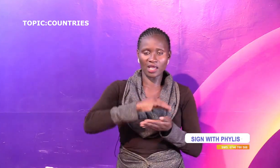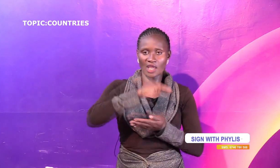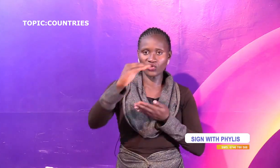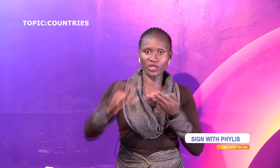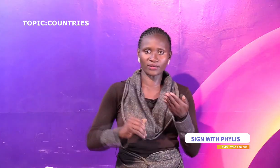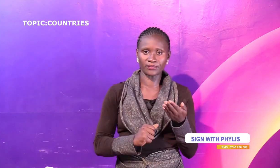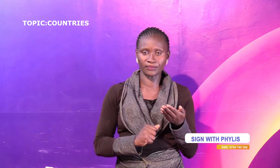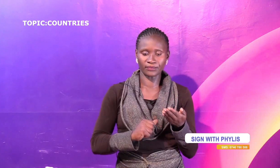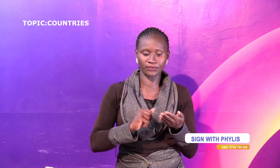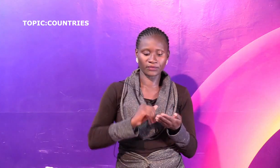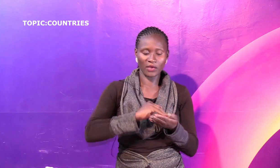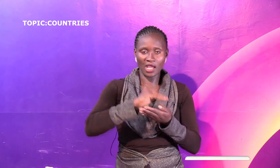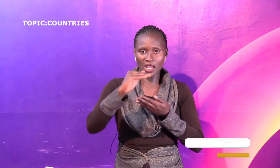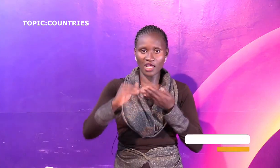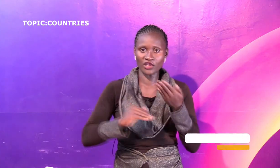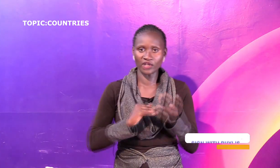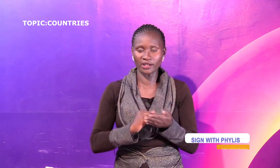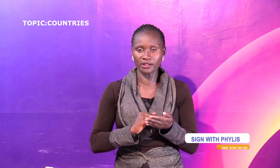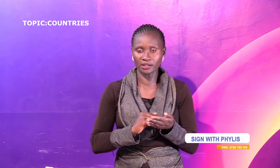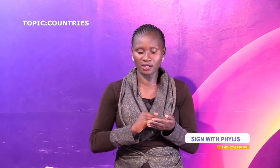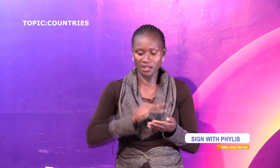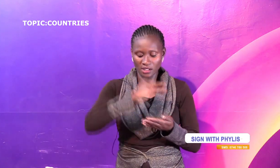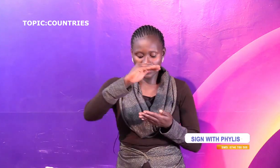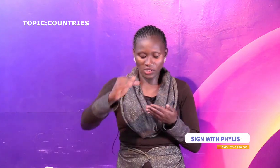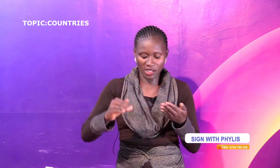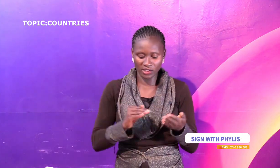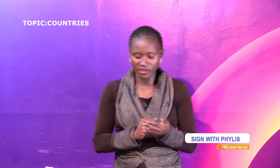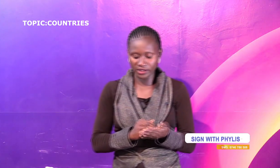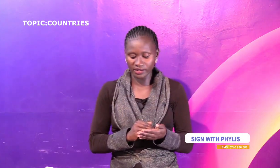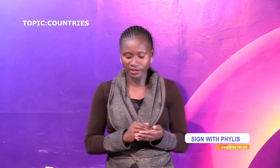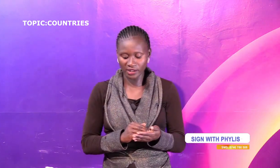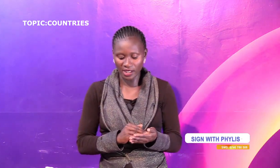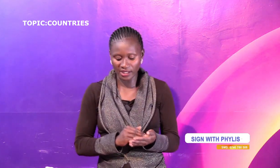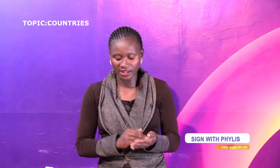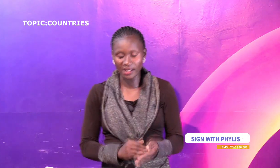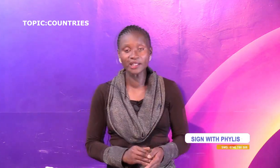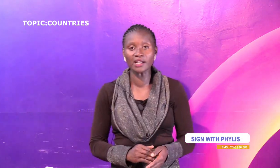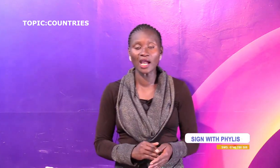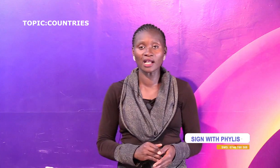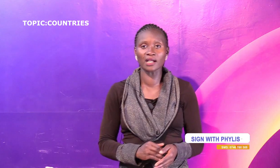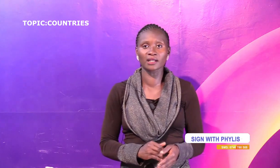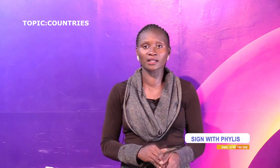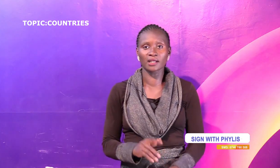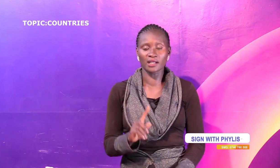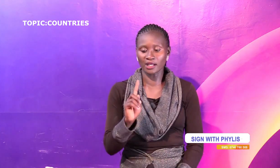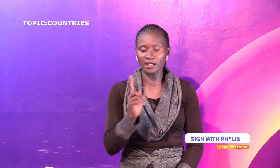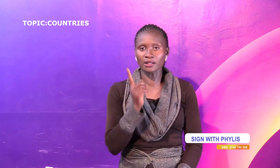Asia, Asia, Asia. And then Iraq,